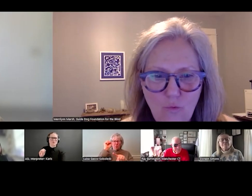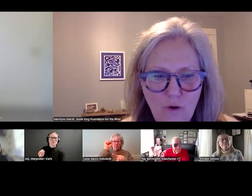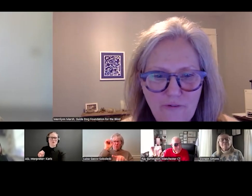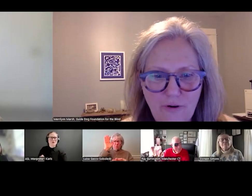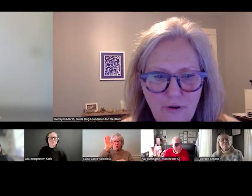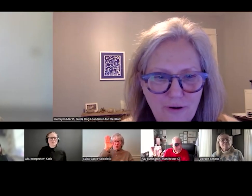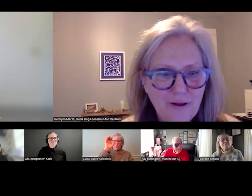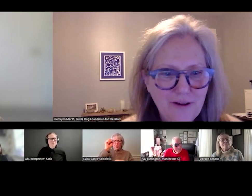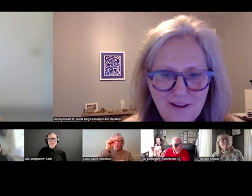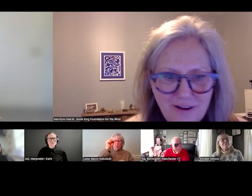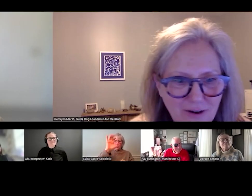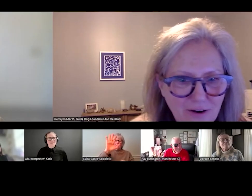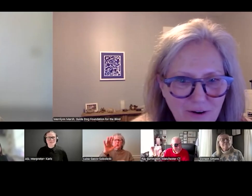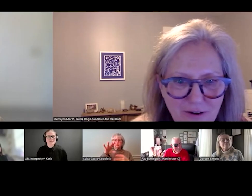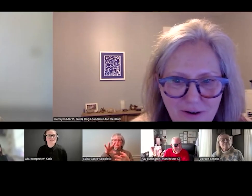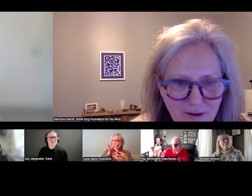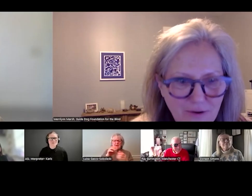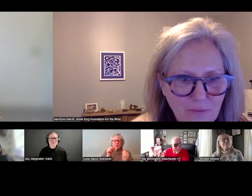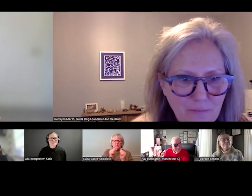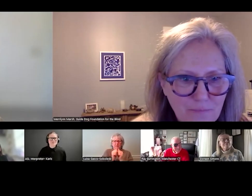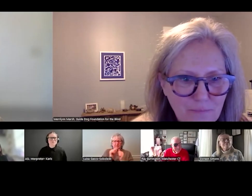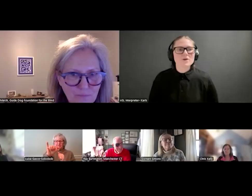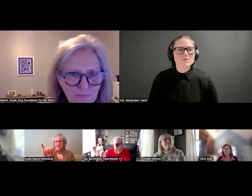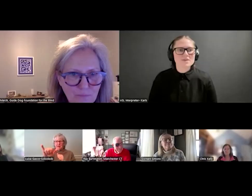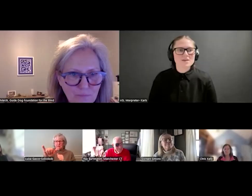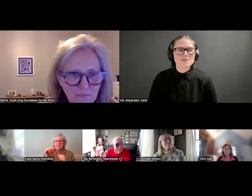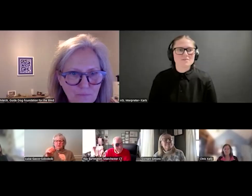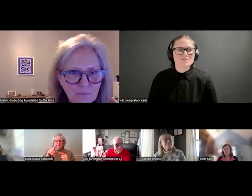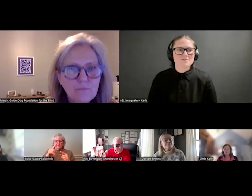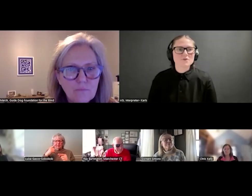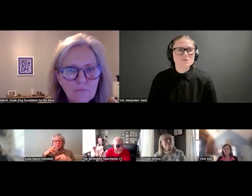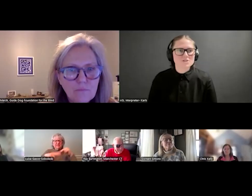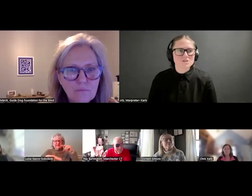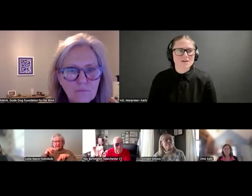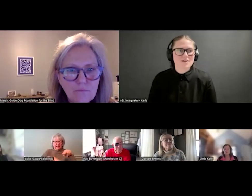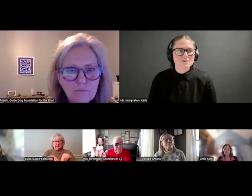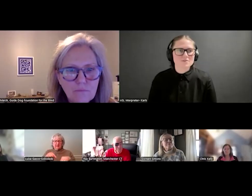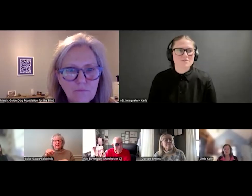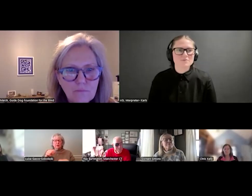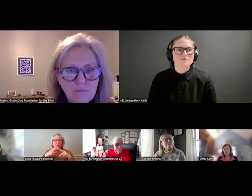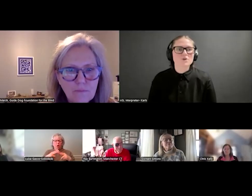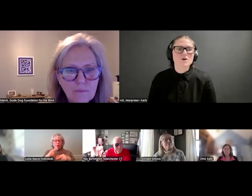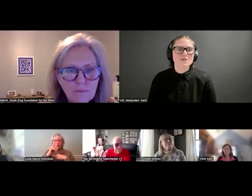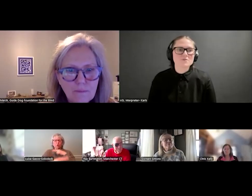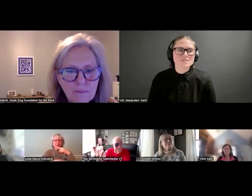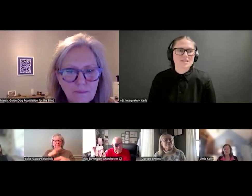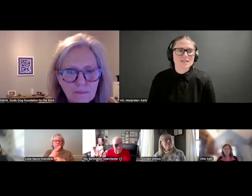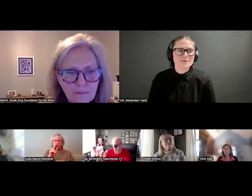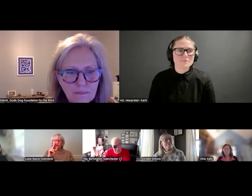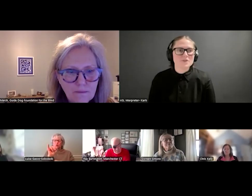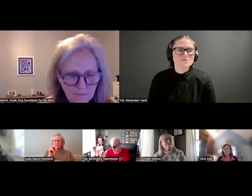Yeah. Yes. Wonderful. Oh, this is Louisa. Hi. 1 second. With the first question there regarding